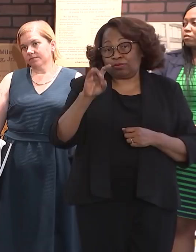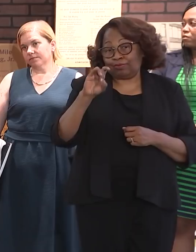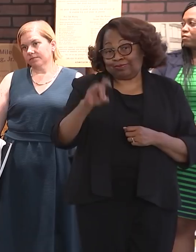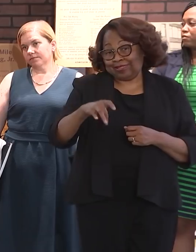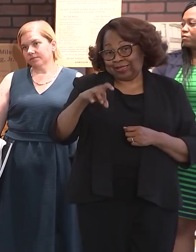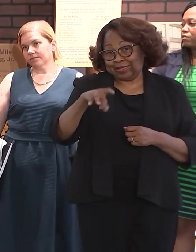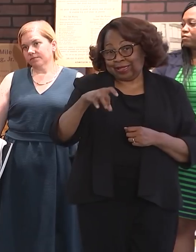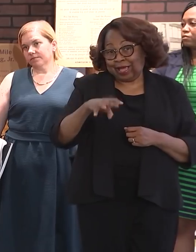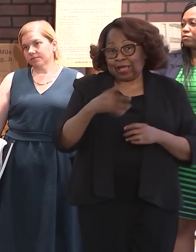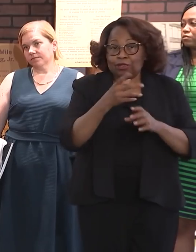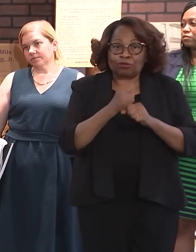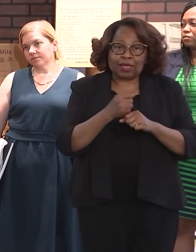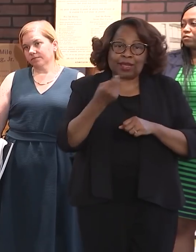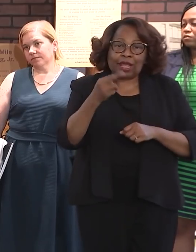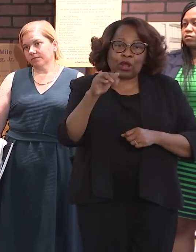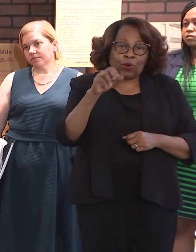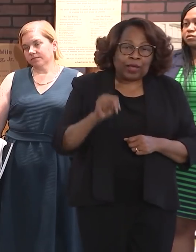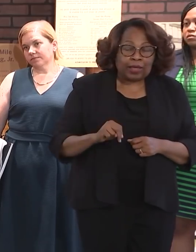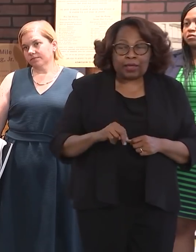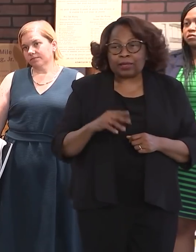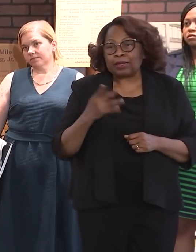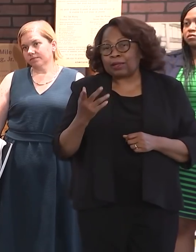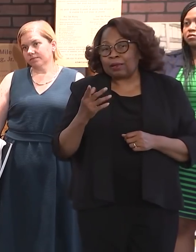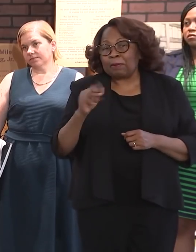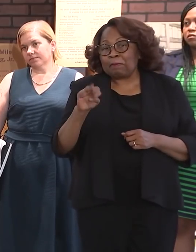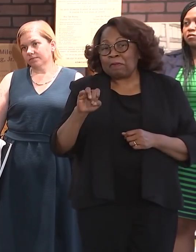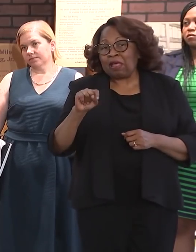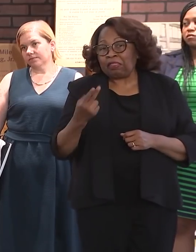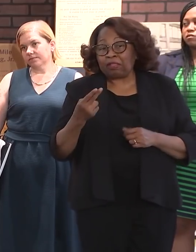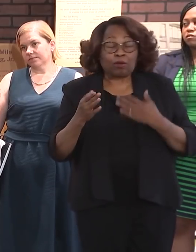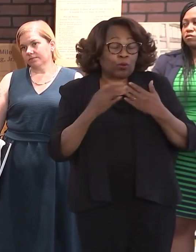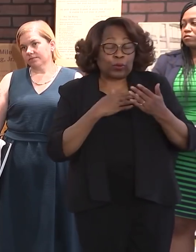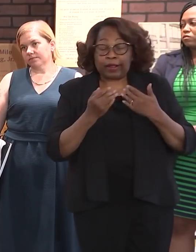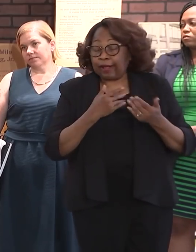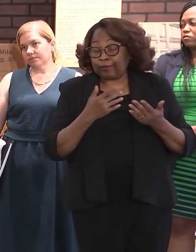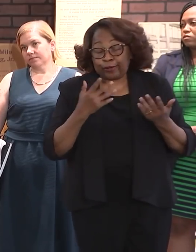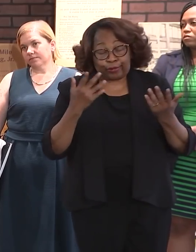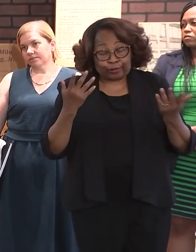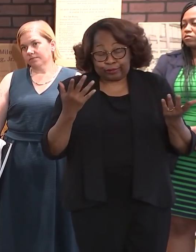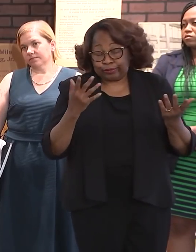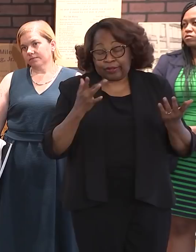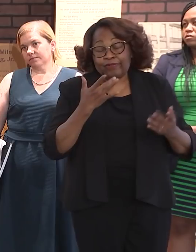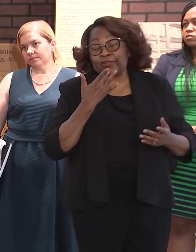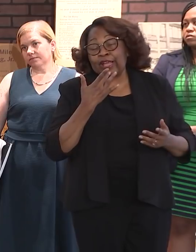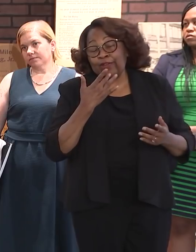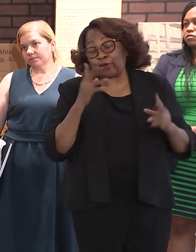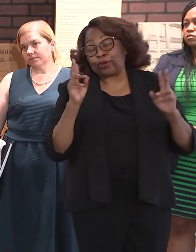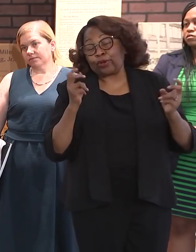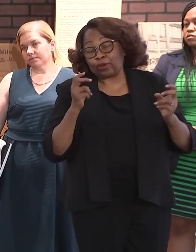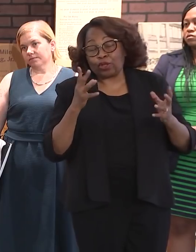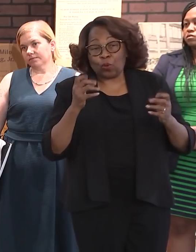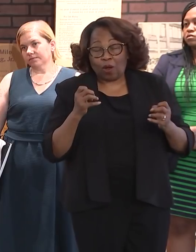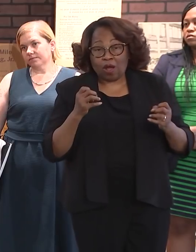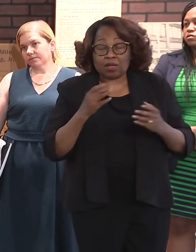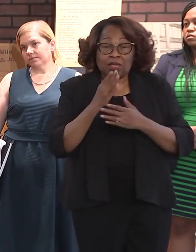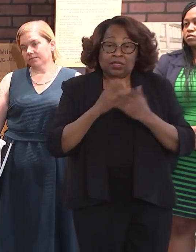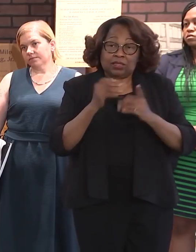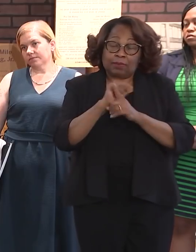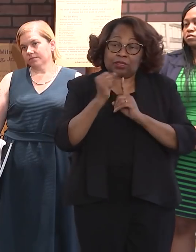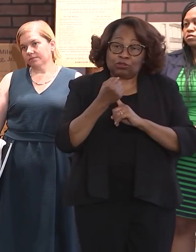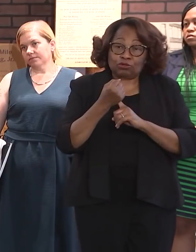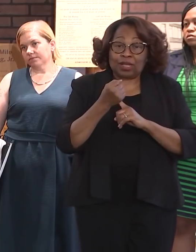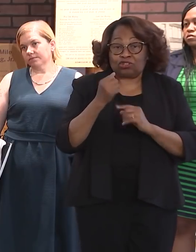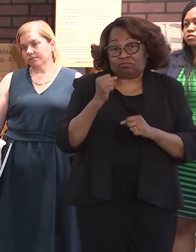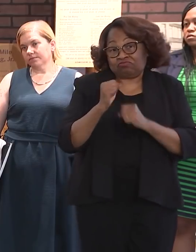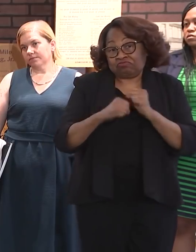to score heroin, meth, whatever flavor you want. And in some instances, in